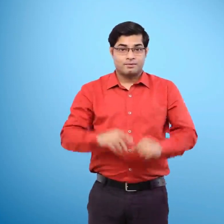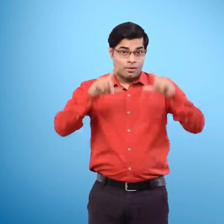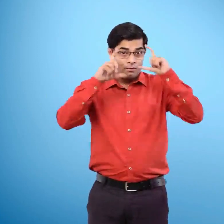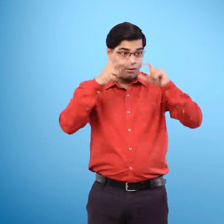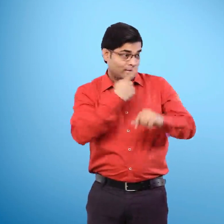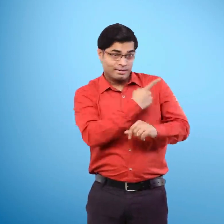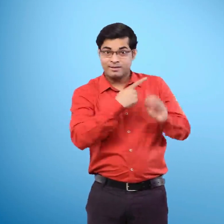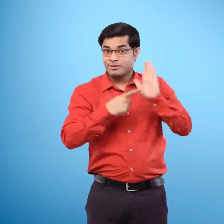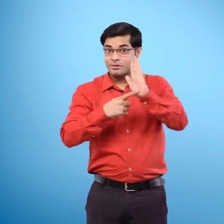This picture shows